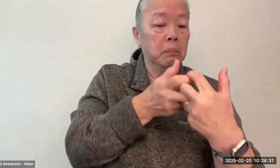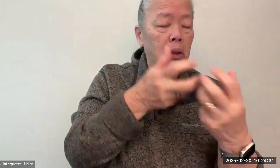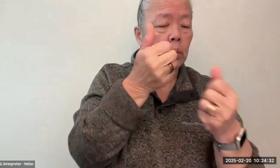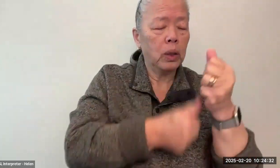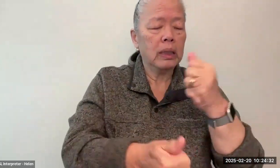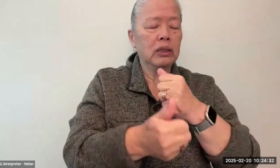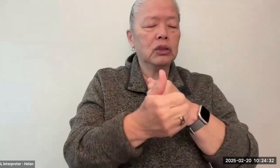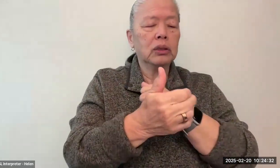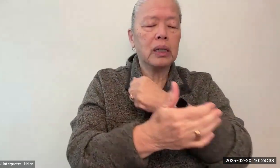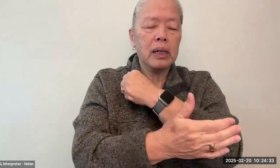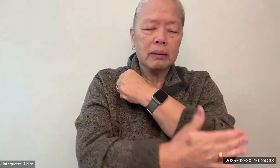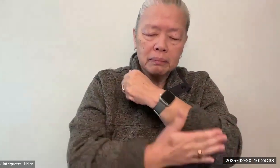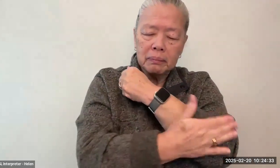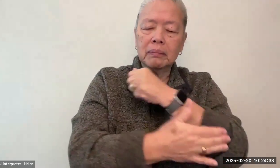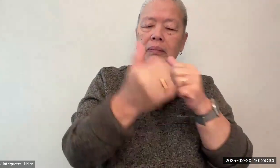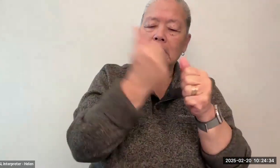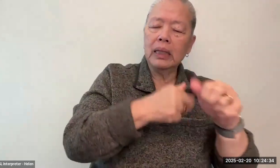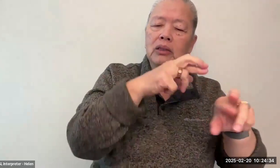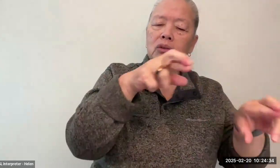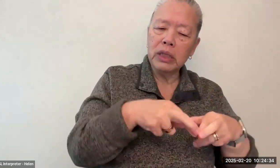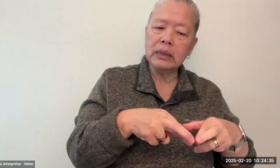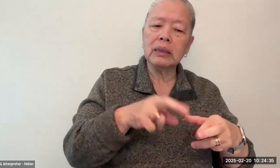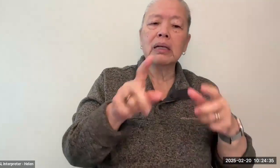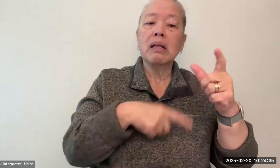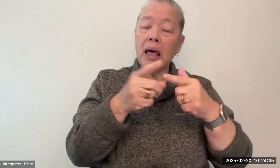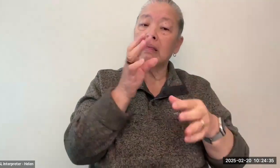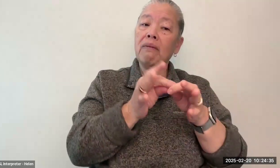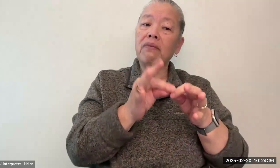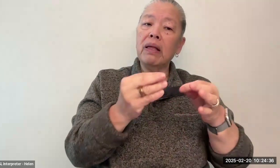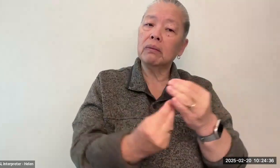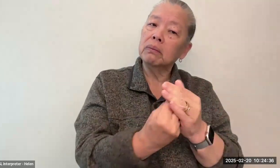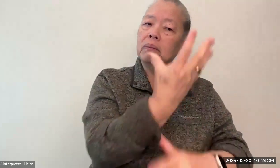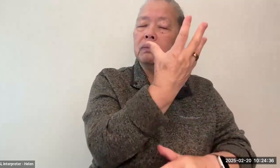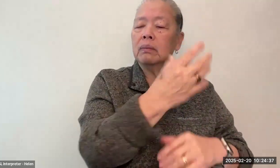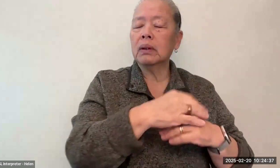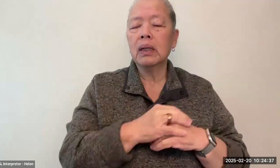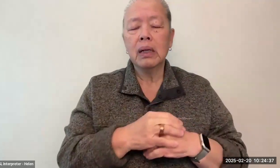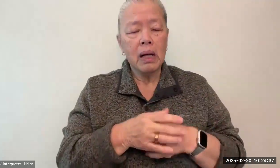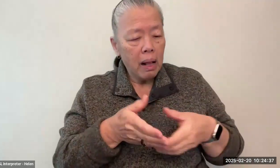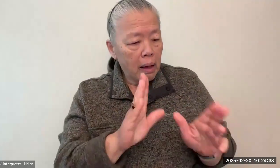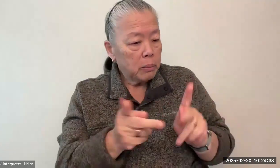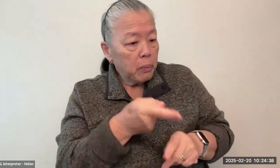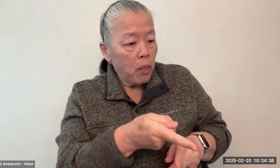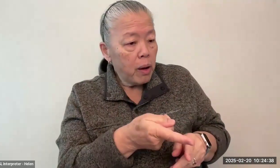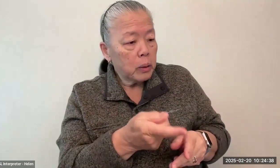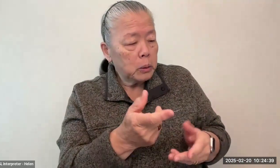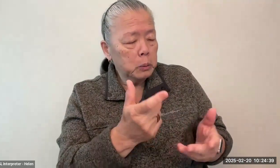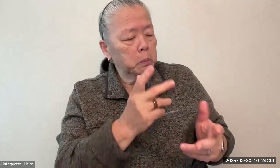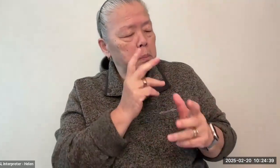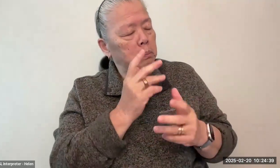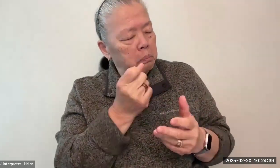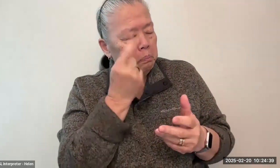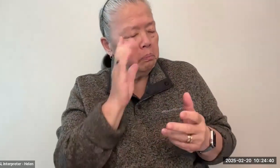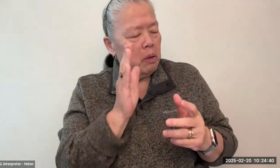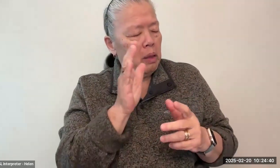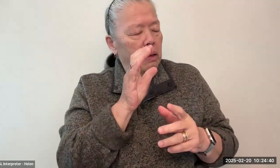flourishes. By giving decision-making authority to those most familiar with their cultural context, regional governance